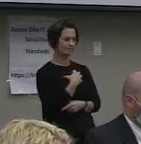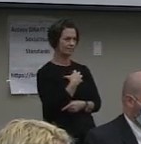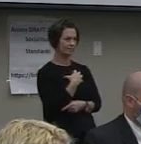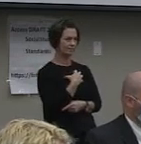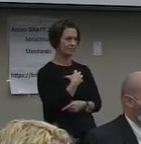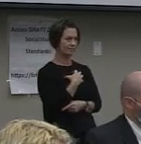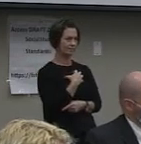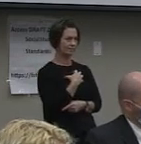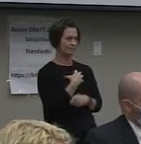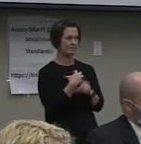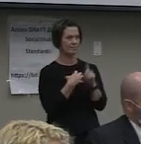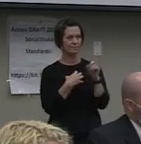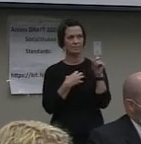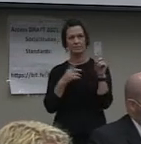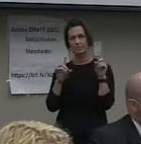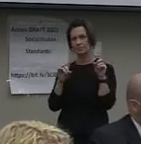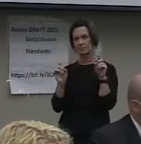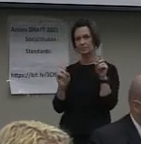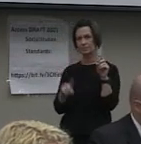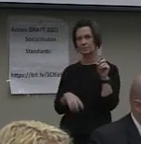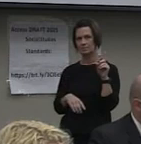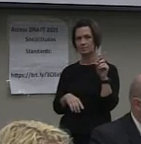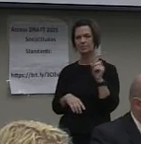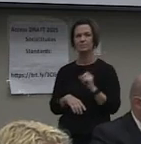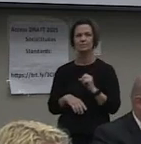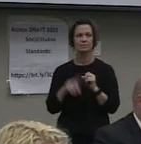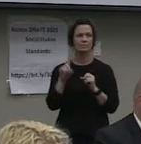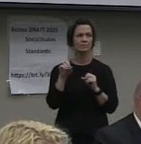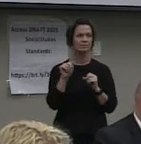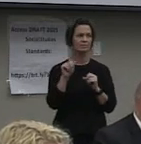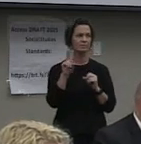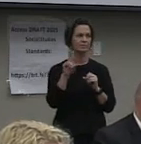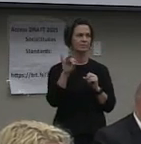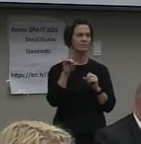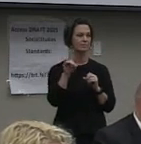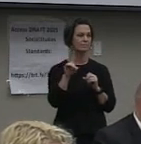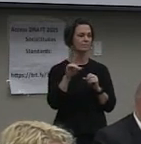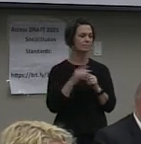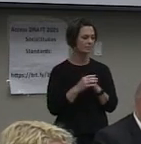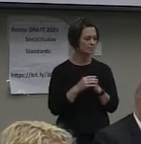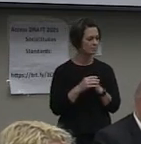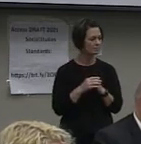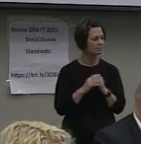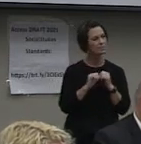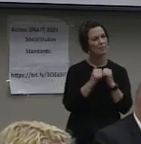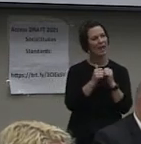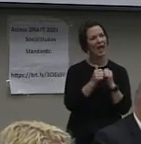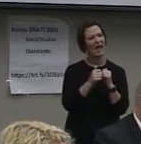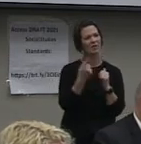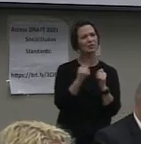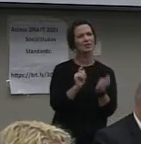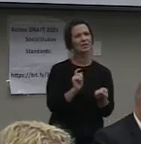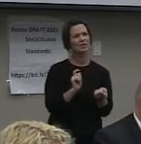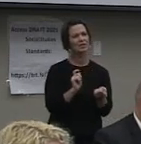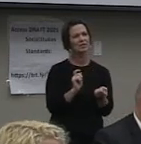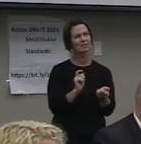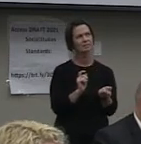Can I ask a question? Yes, sir. I'm just curious because it was brought up, how is the transition going to